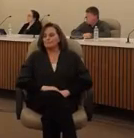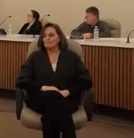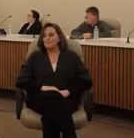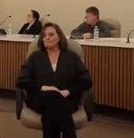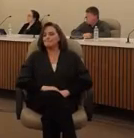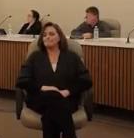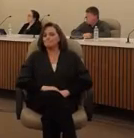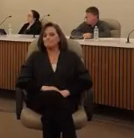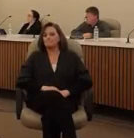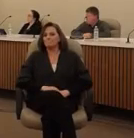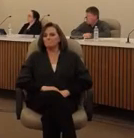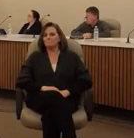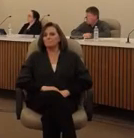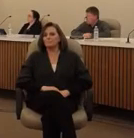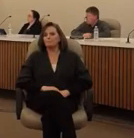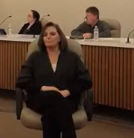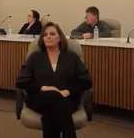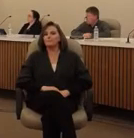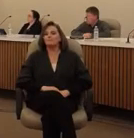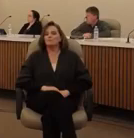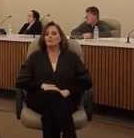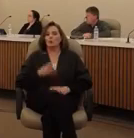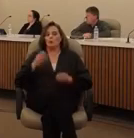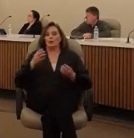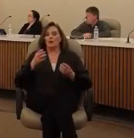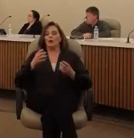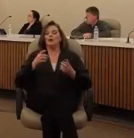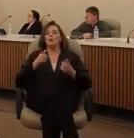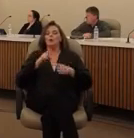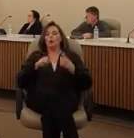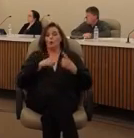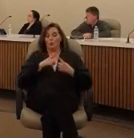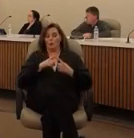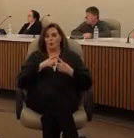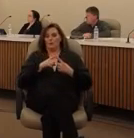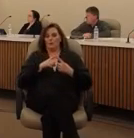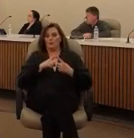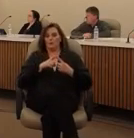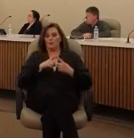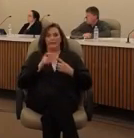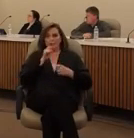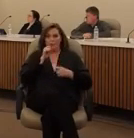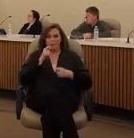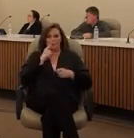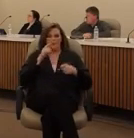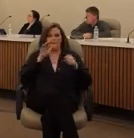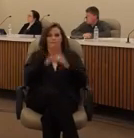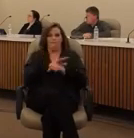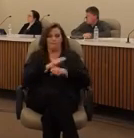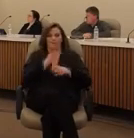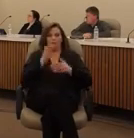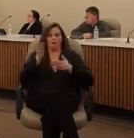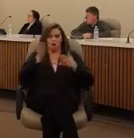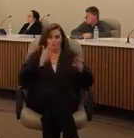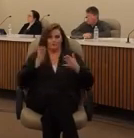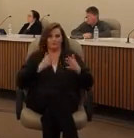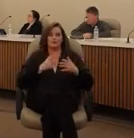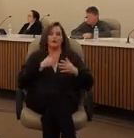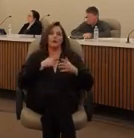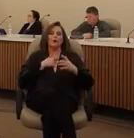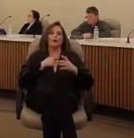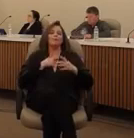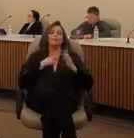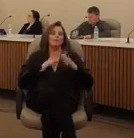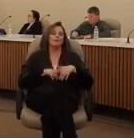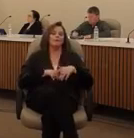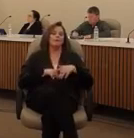phone. So the updated information I got from the property owner is when they were there will be no full service, but they did operate from 7 a.m. to 9